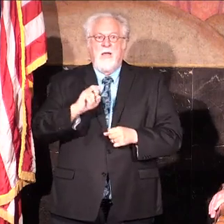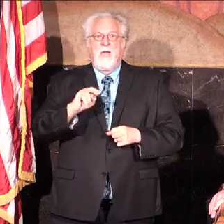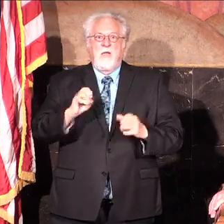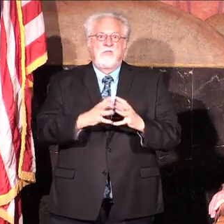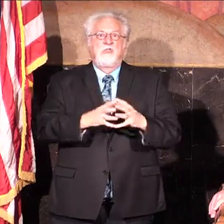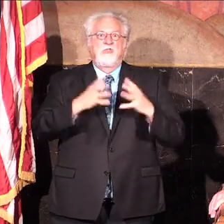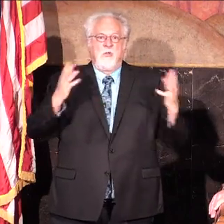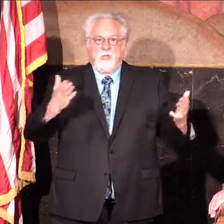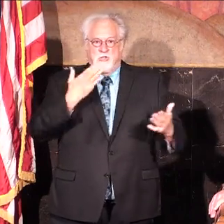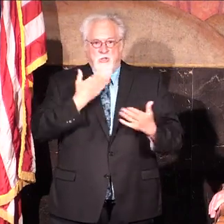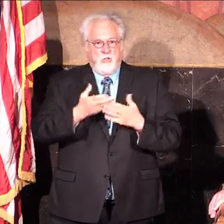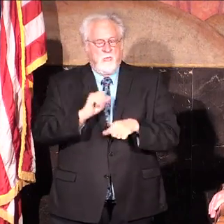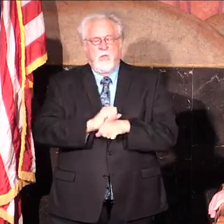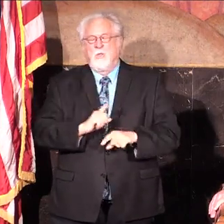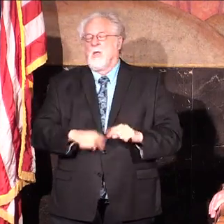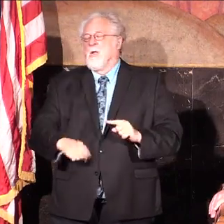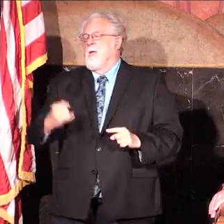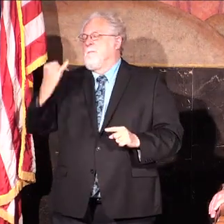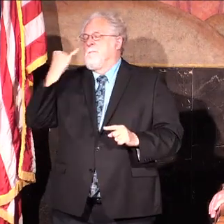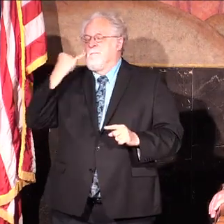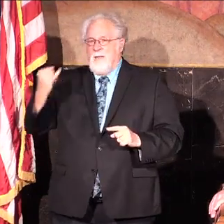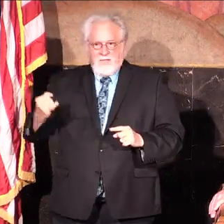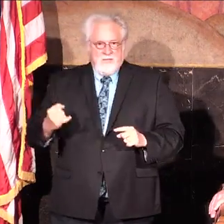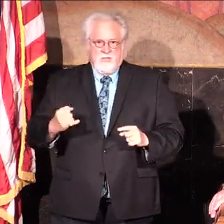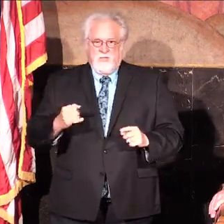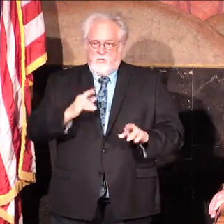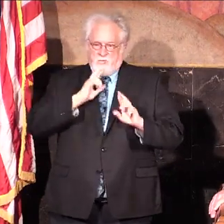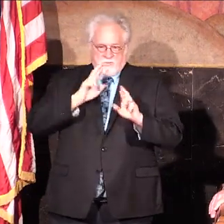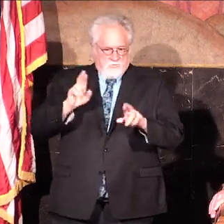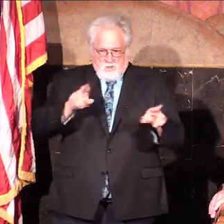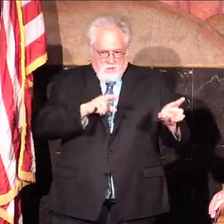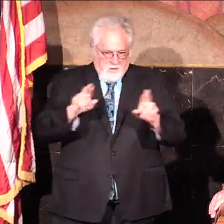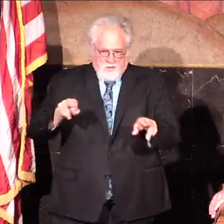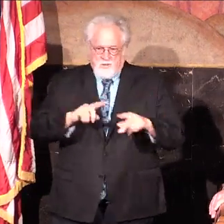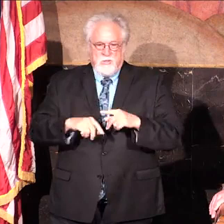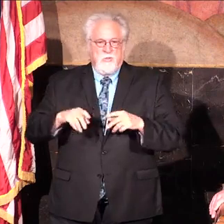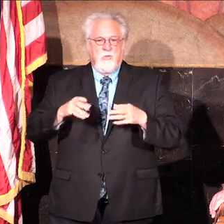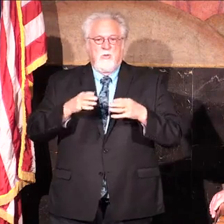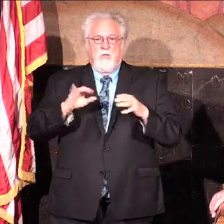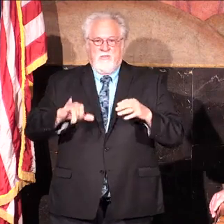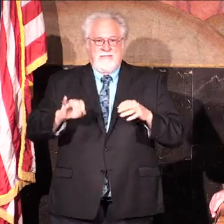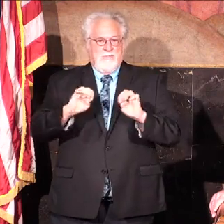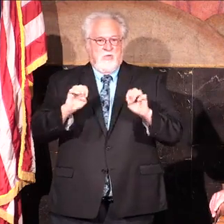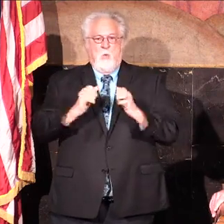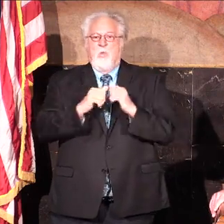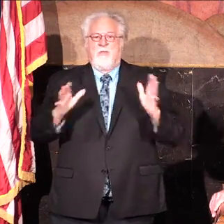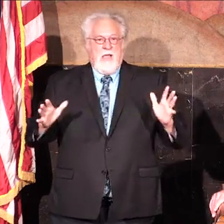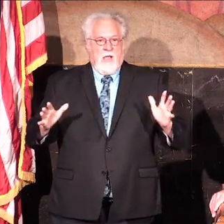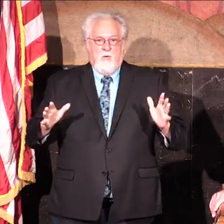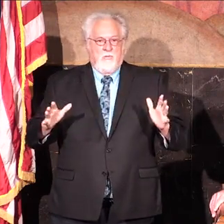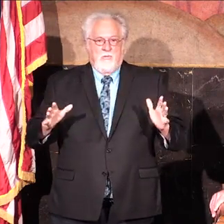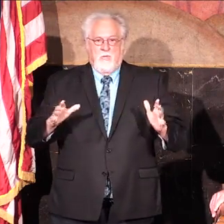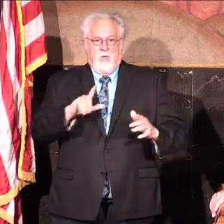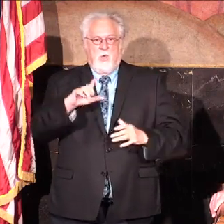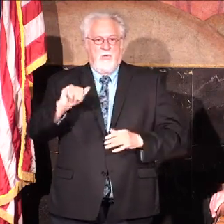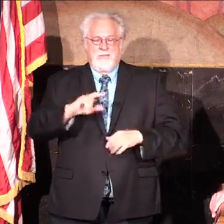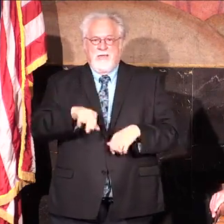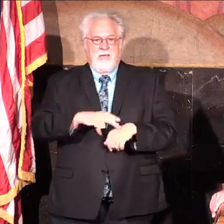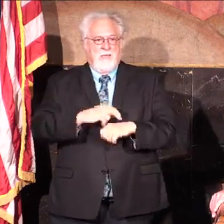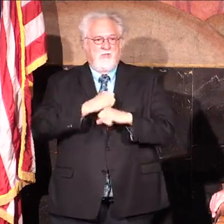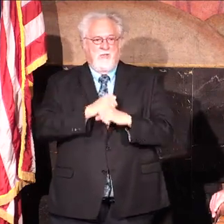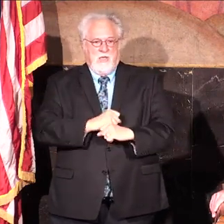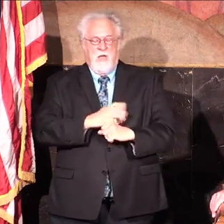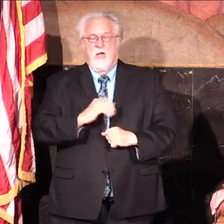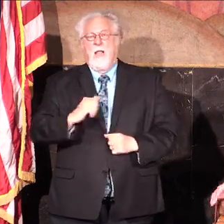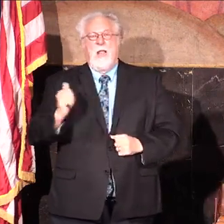much good work. I can't imagine responding to this public health emergency without the Louisiana National Guard